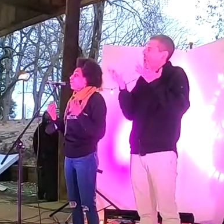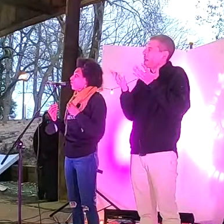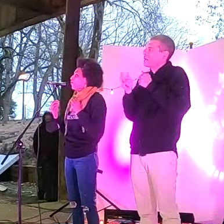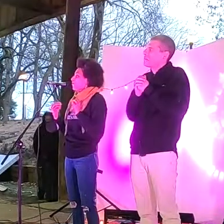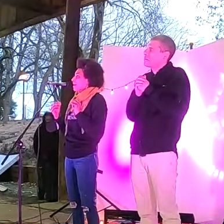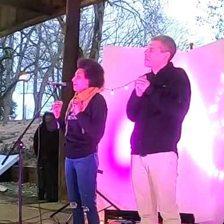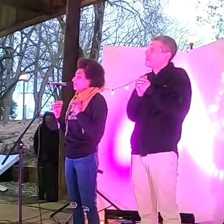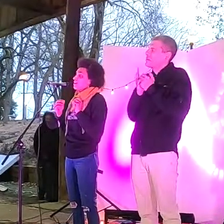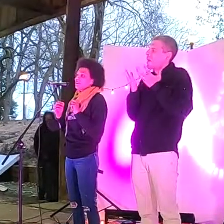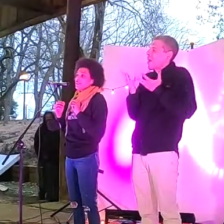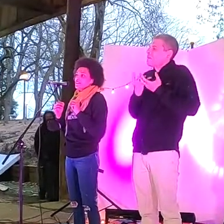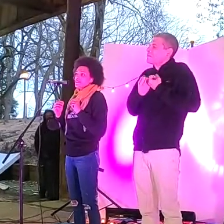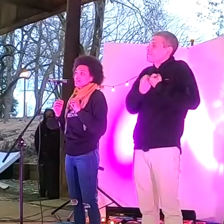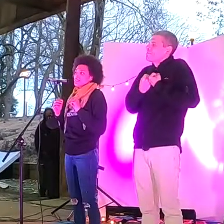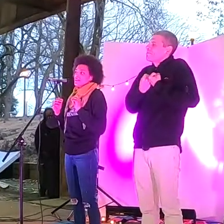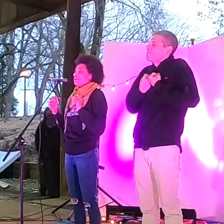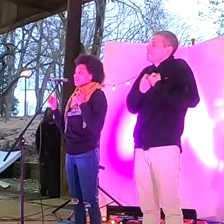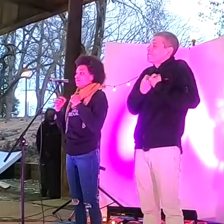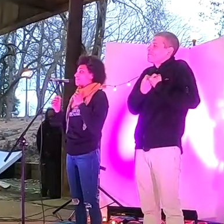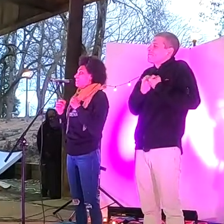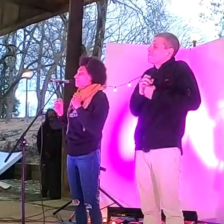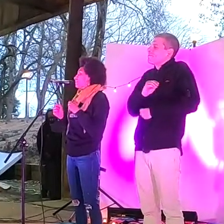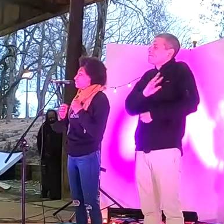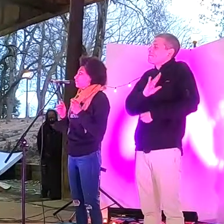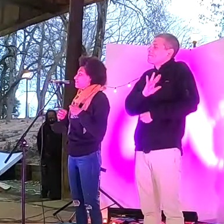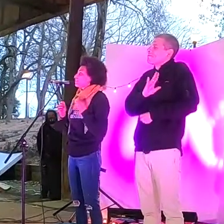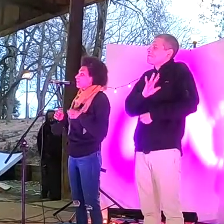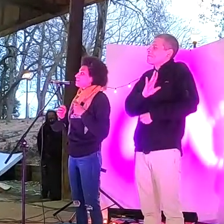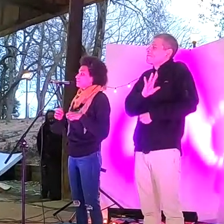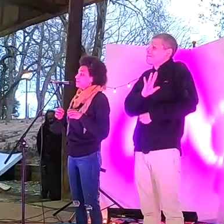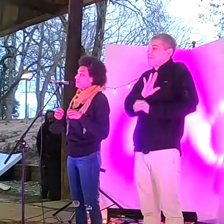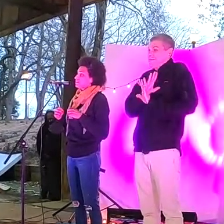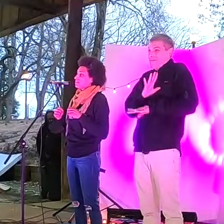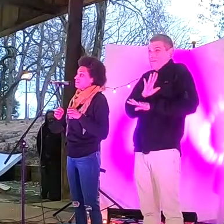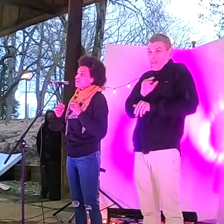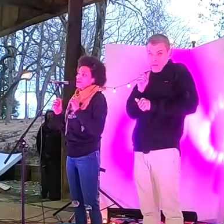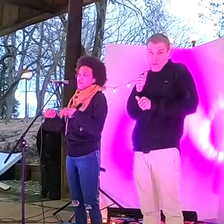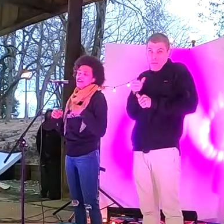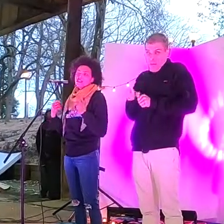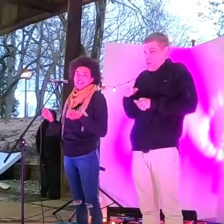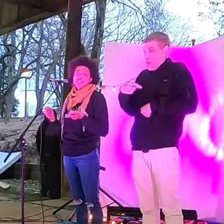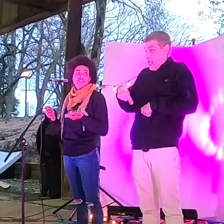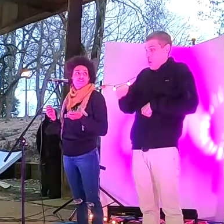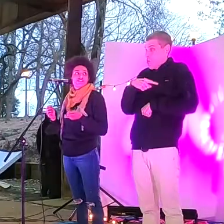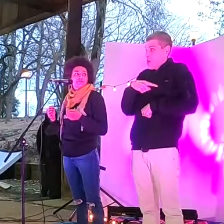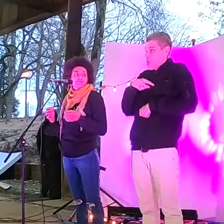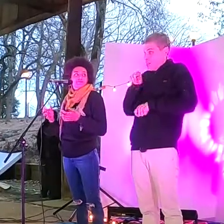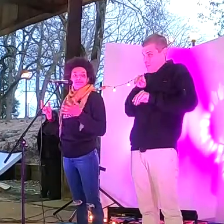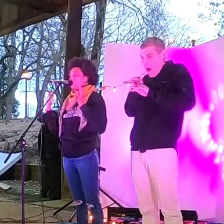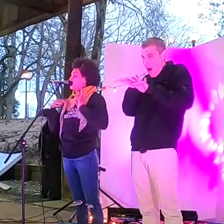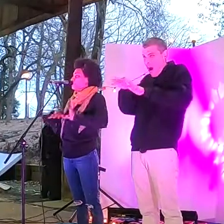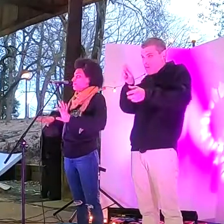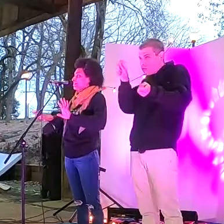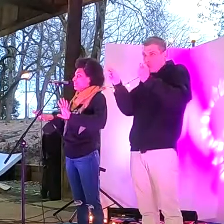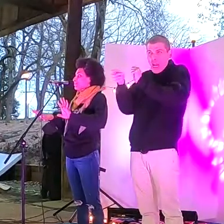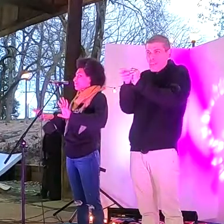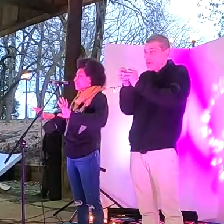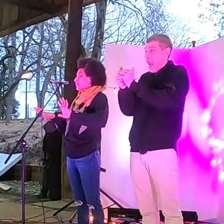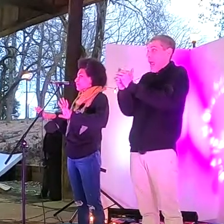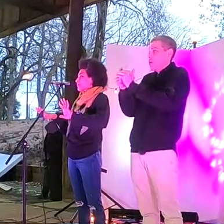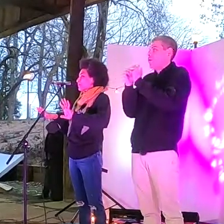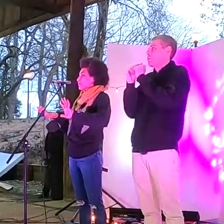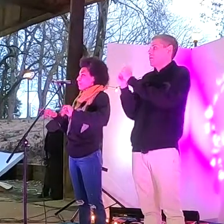and then hold that knowledge that it's going to take us working together to create that change. So breathing